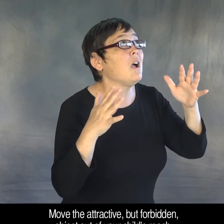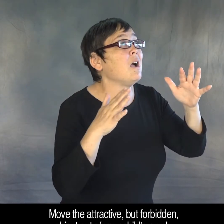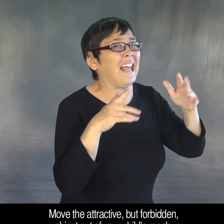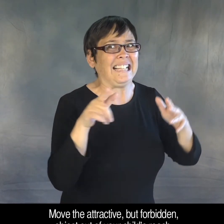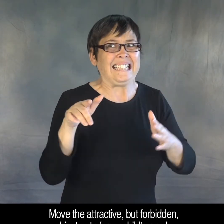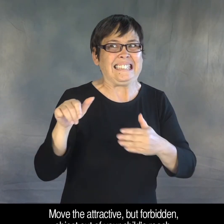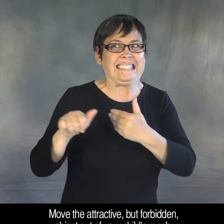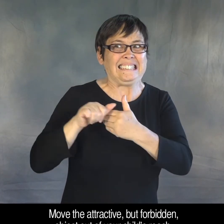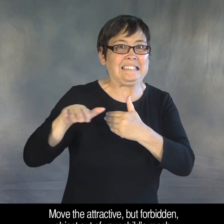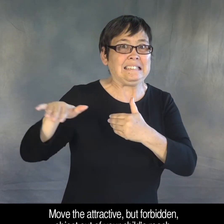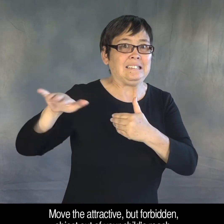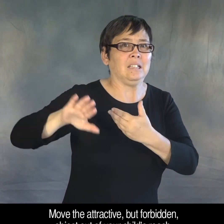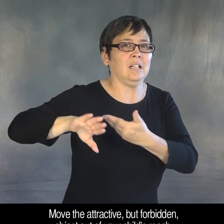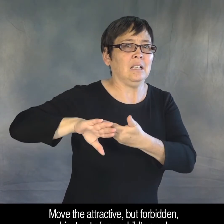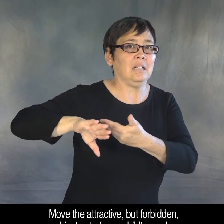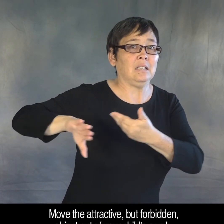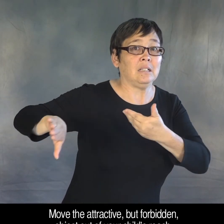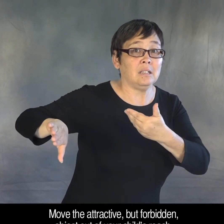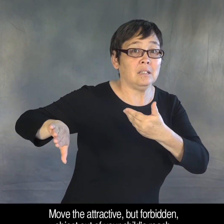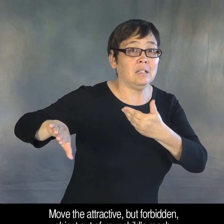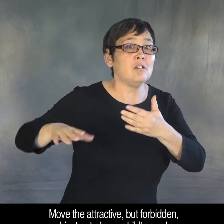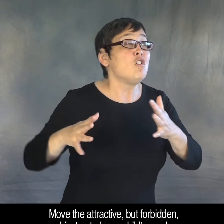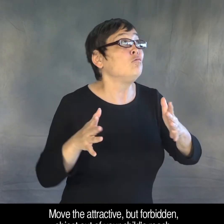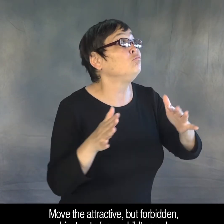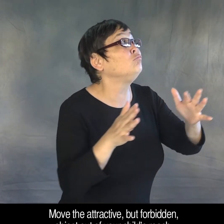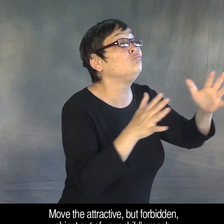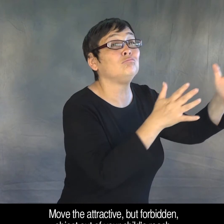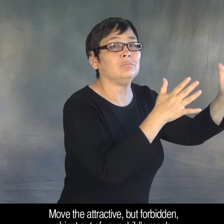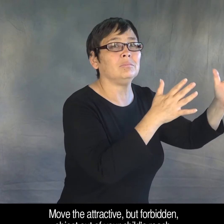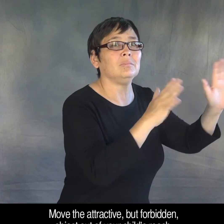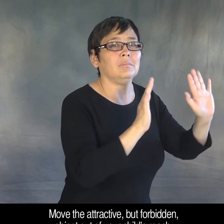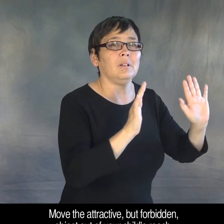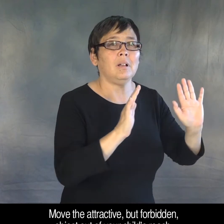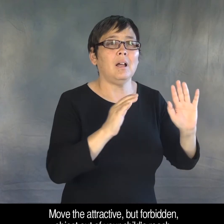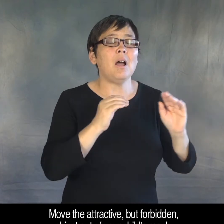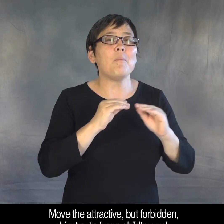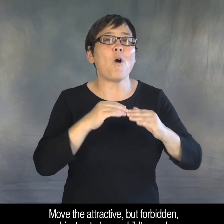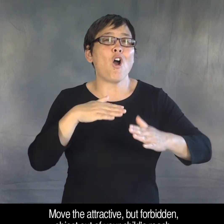Move the attractive but forbidden object out of your child's reach.